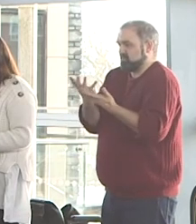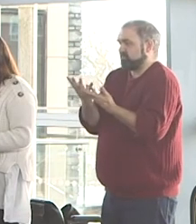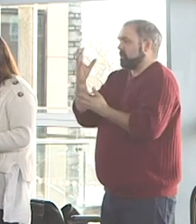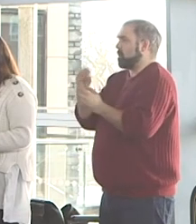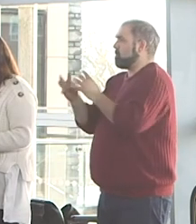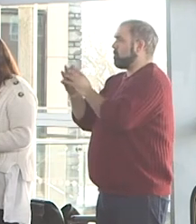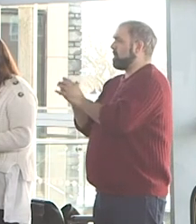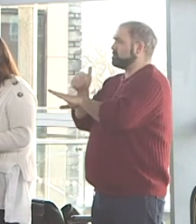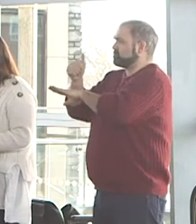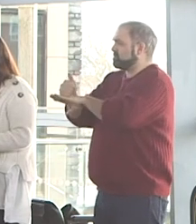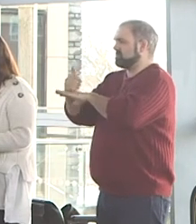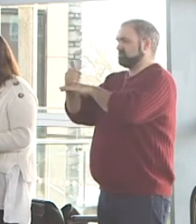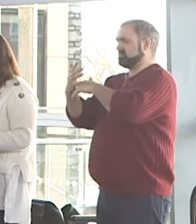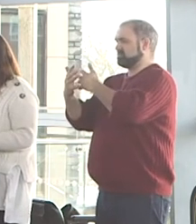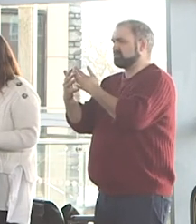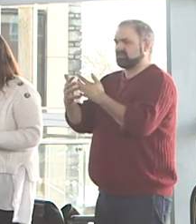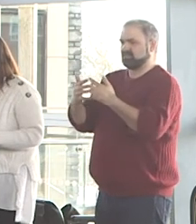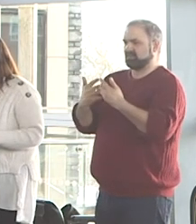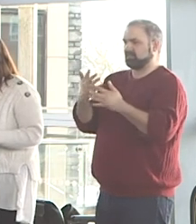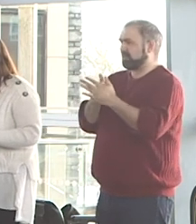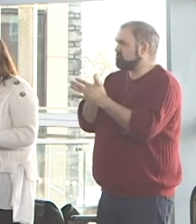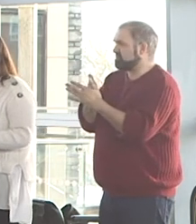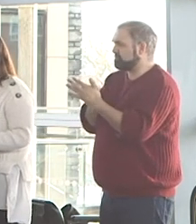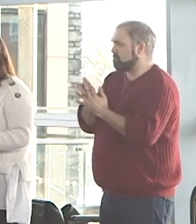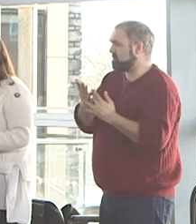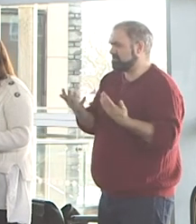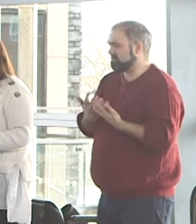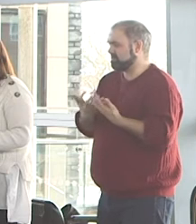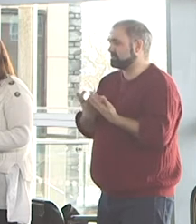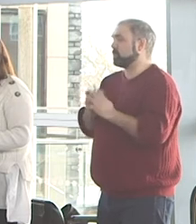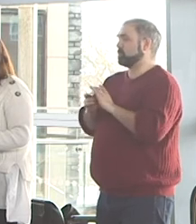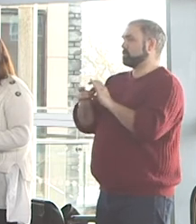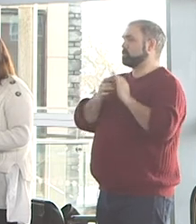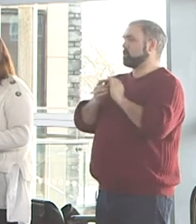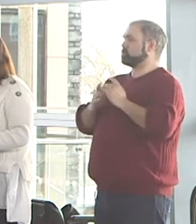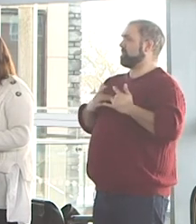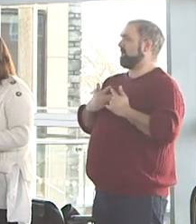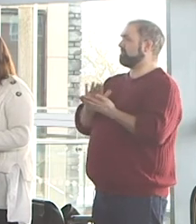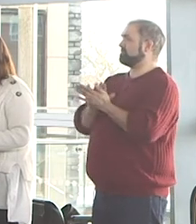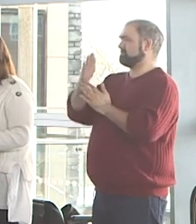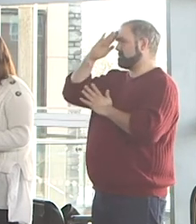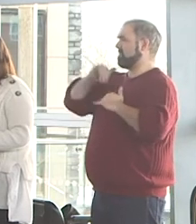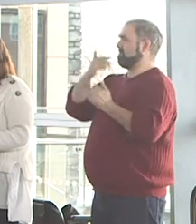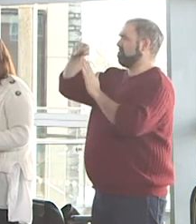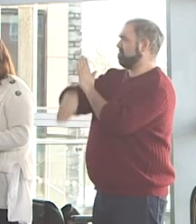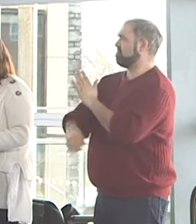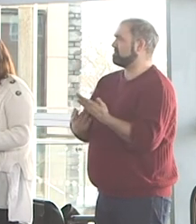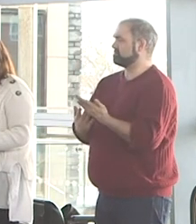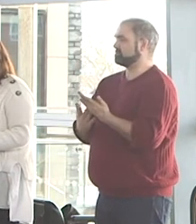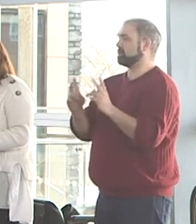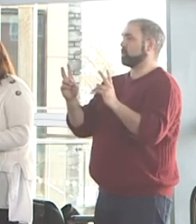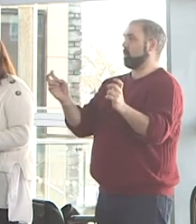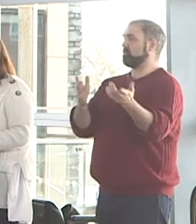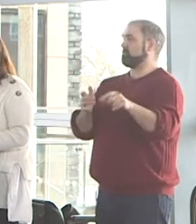office structural and cultural barriers, and their social life and mental health suffer as a result. I